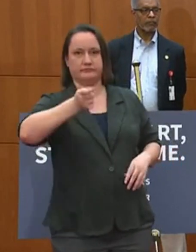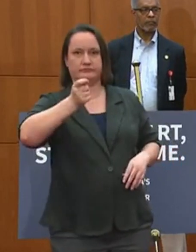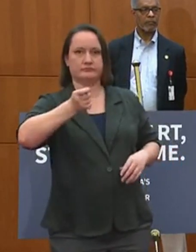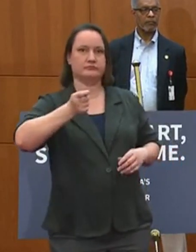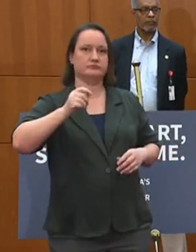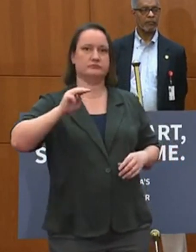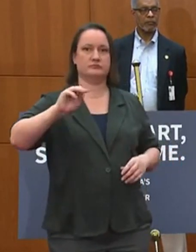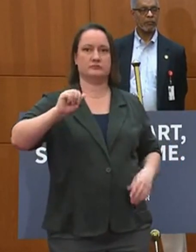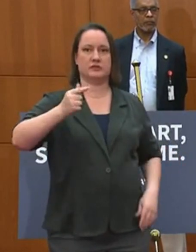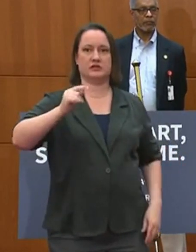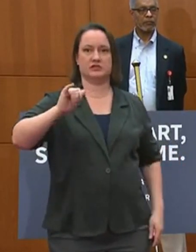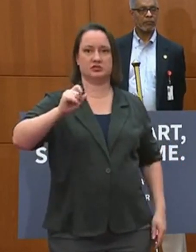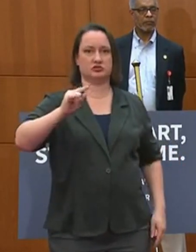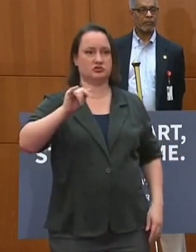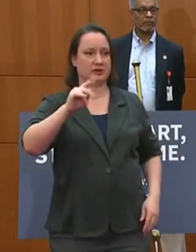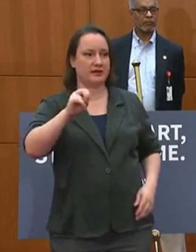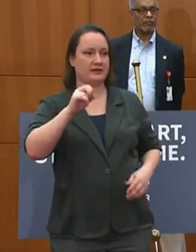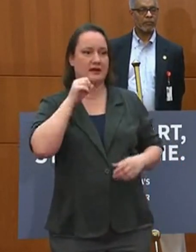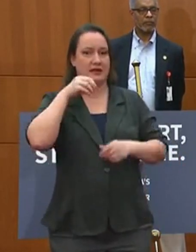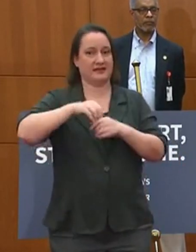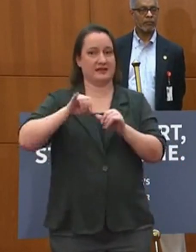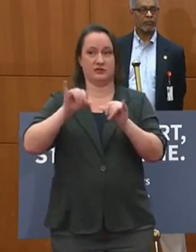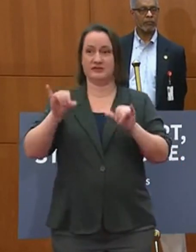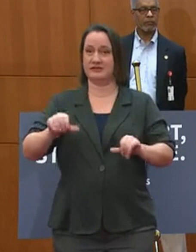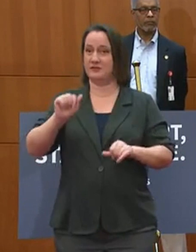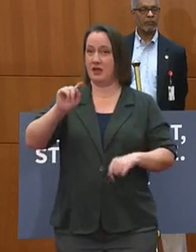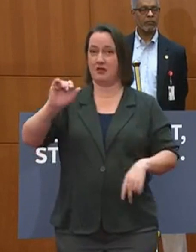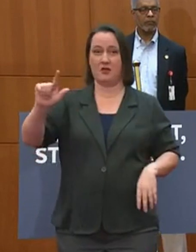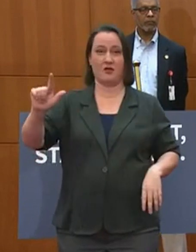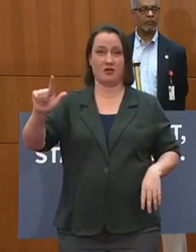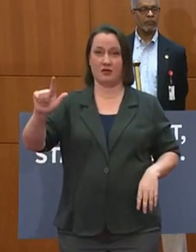into the criminal justice system. So